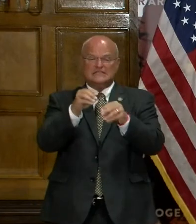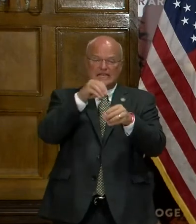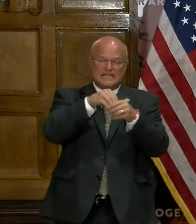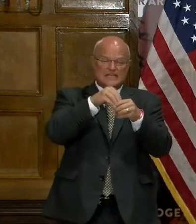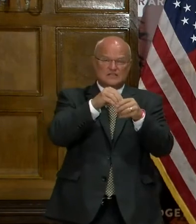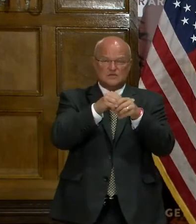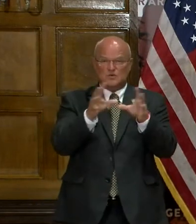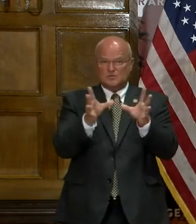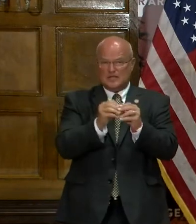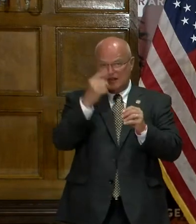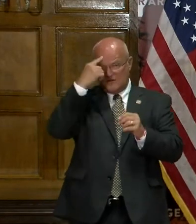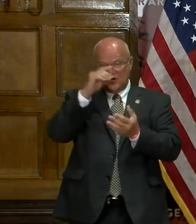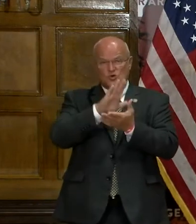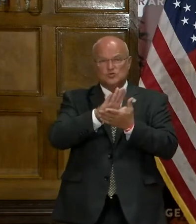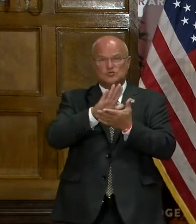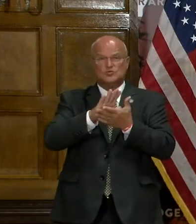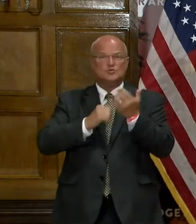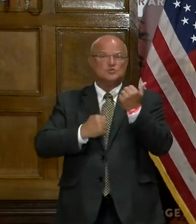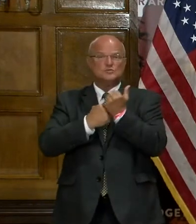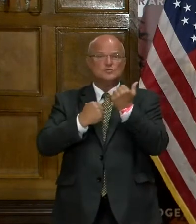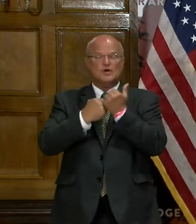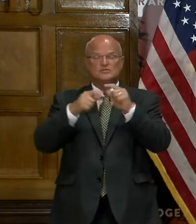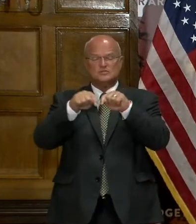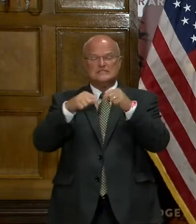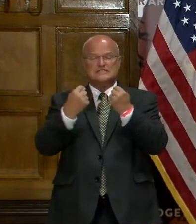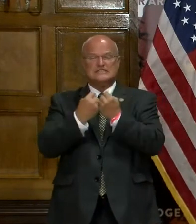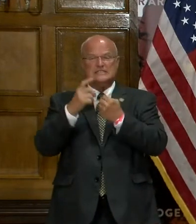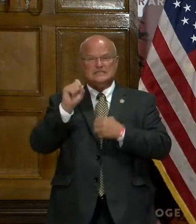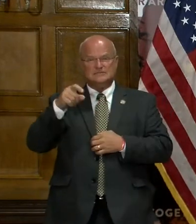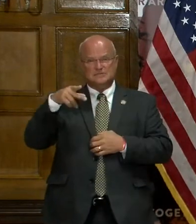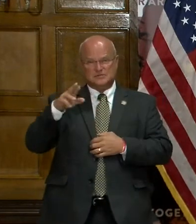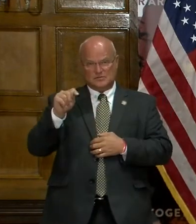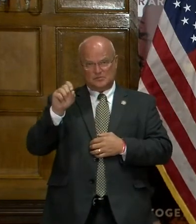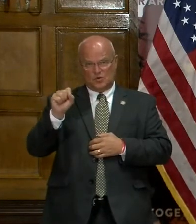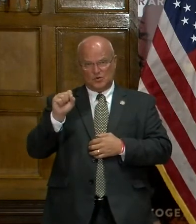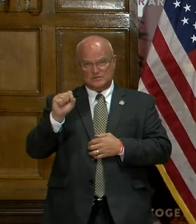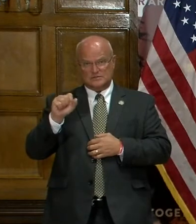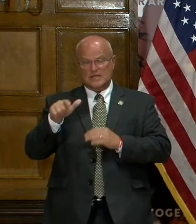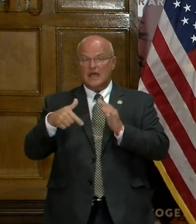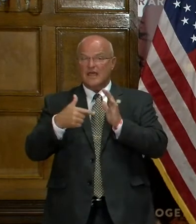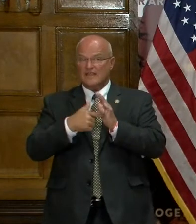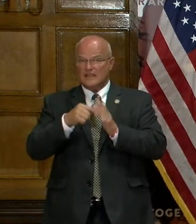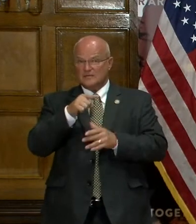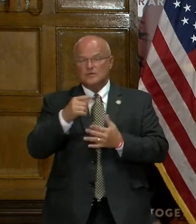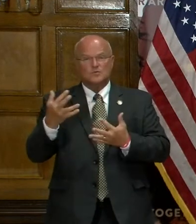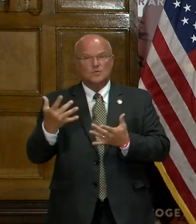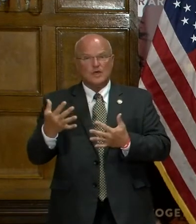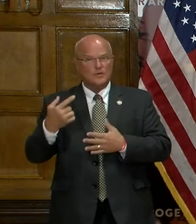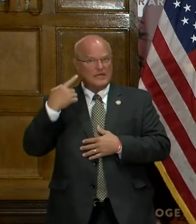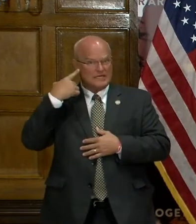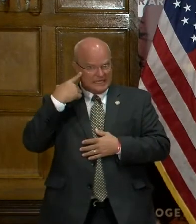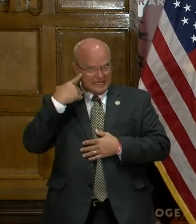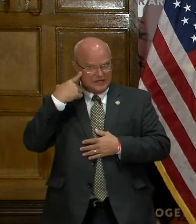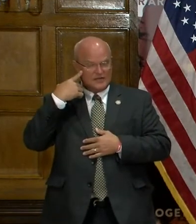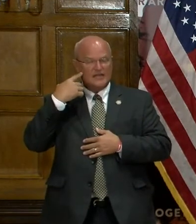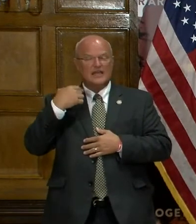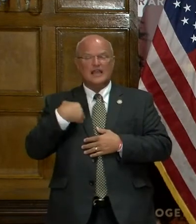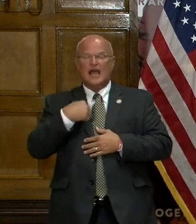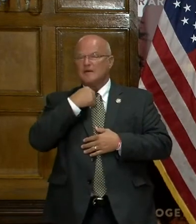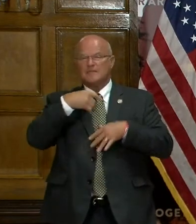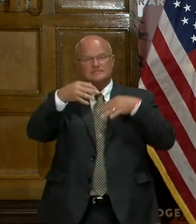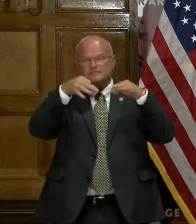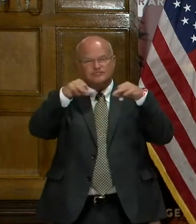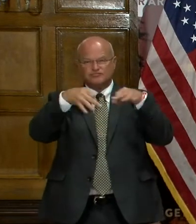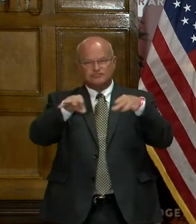venue plans for school-sponsored team sports. And this is something everybody's been waiting for, and I won't try